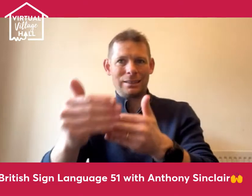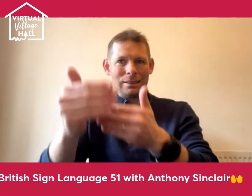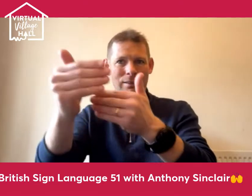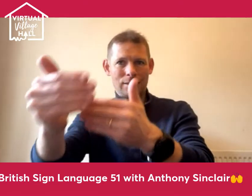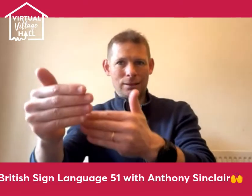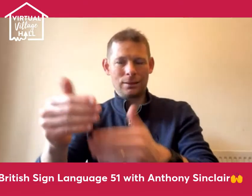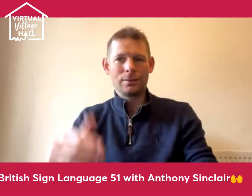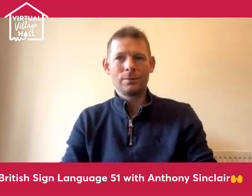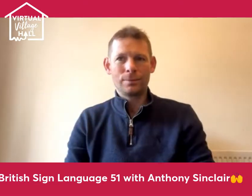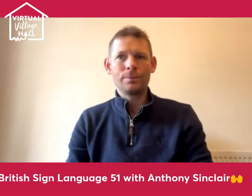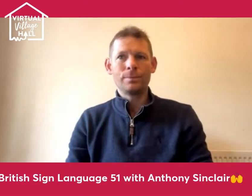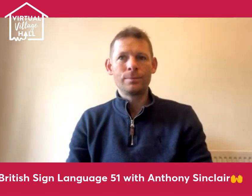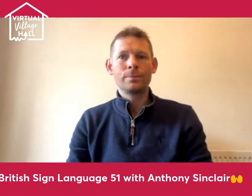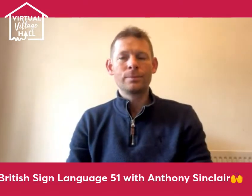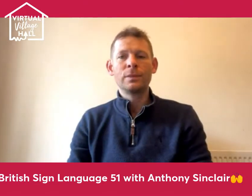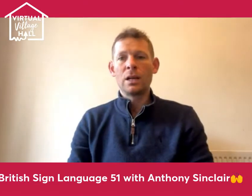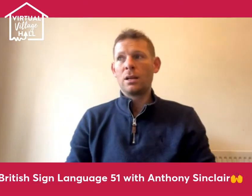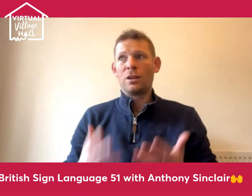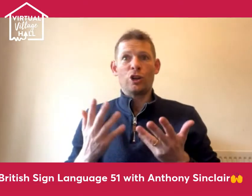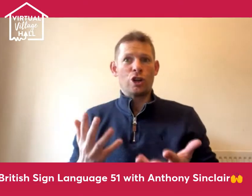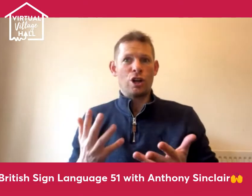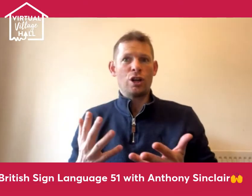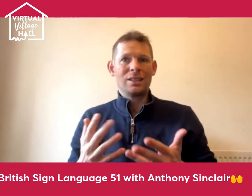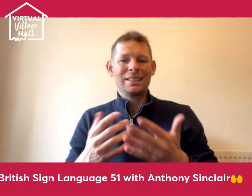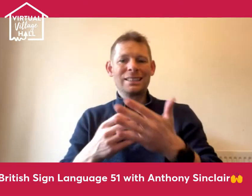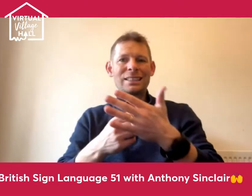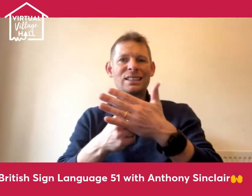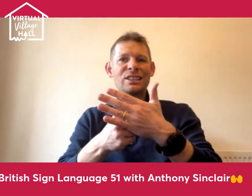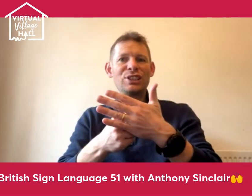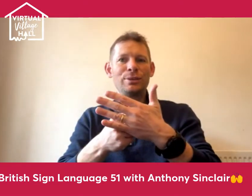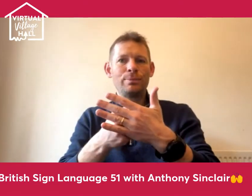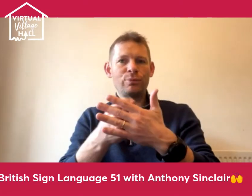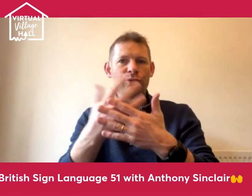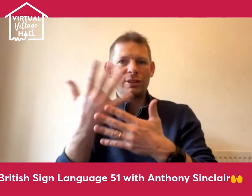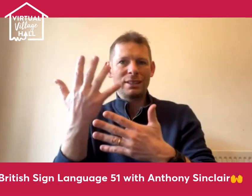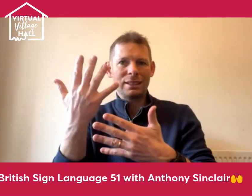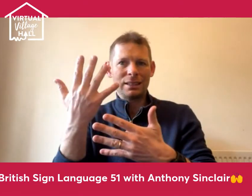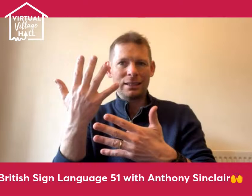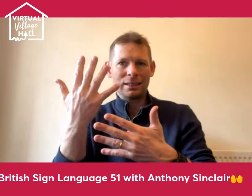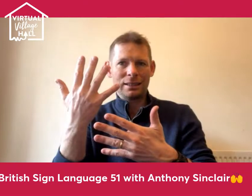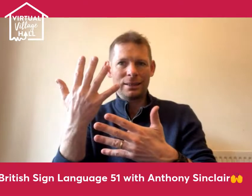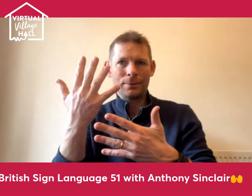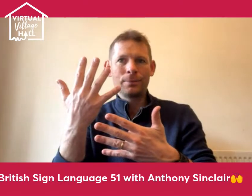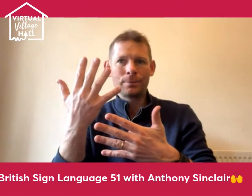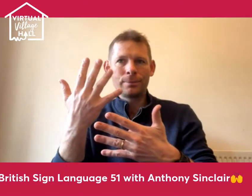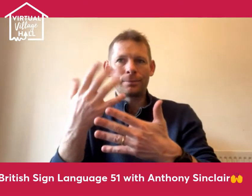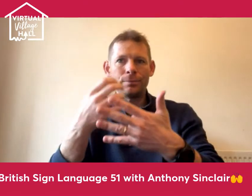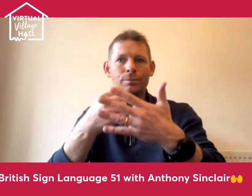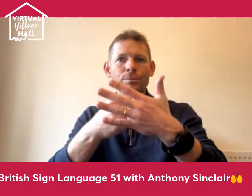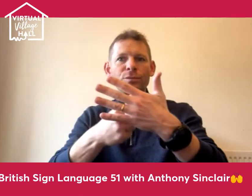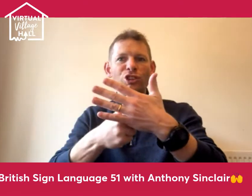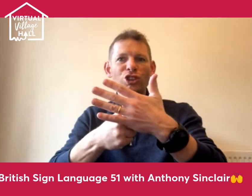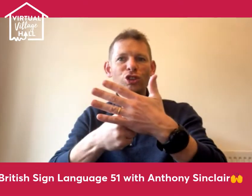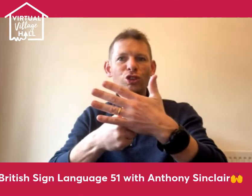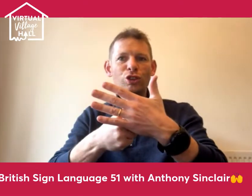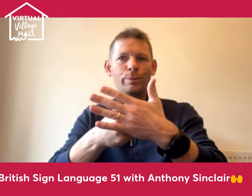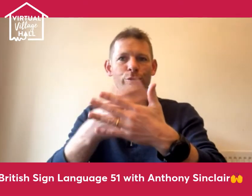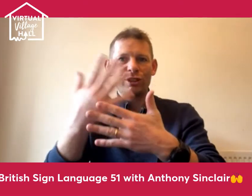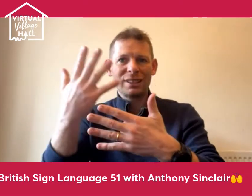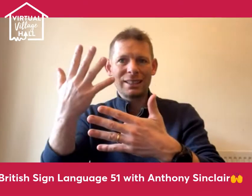So I'm going to teach you the signs in four seasons. So first of all, spring, which is the season